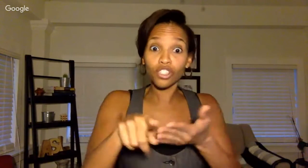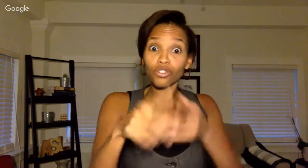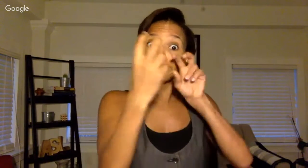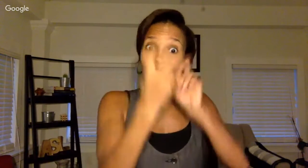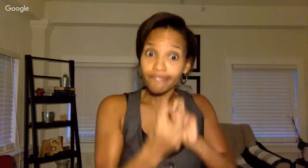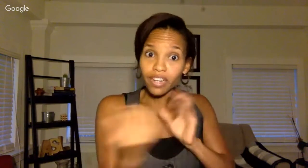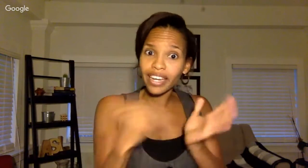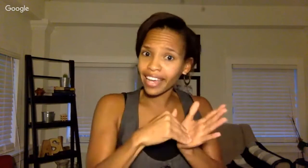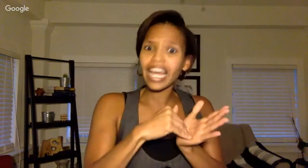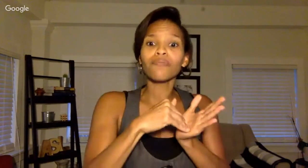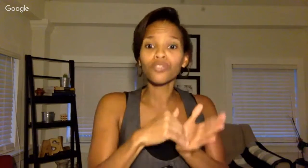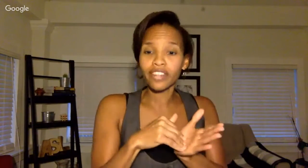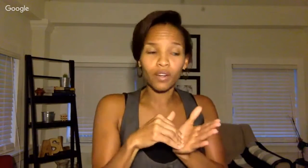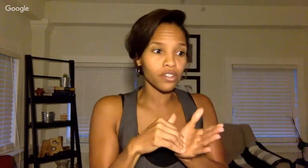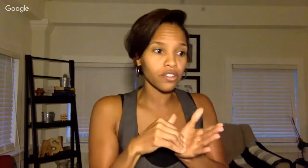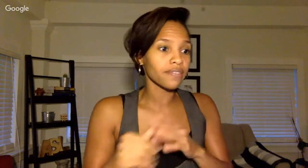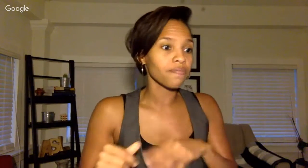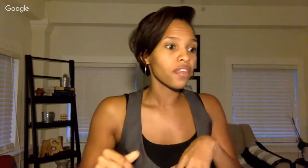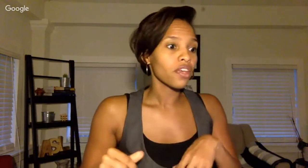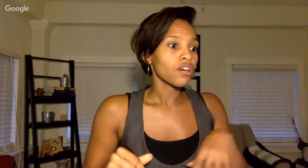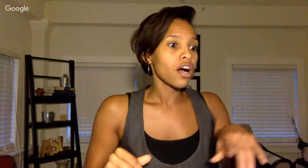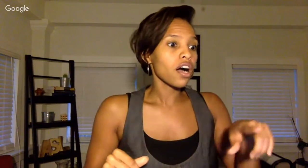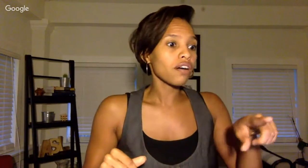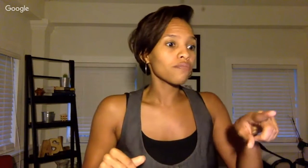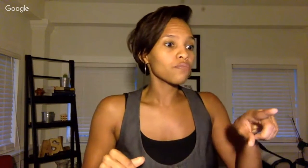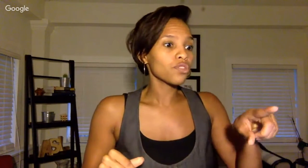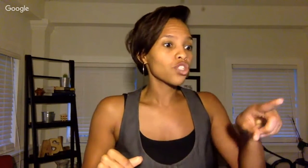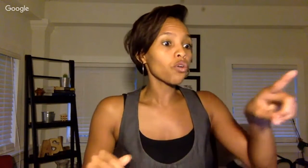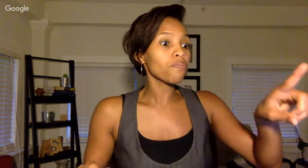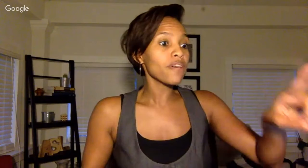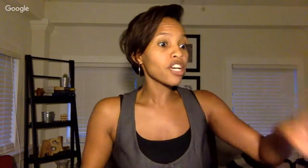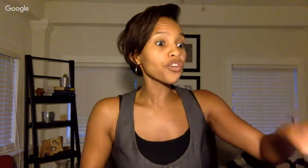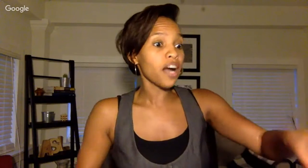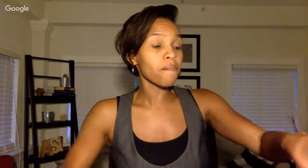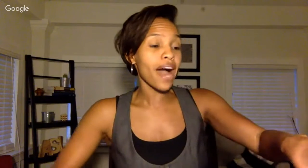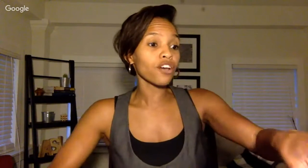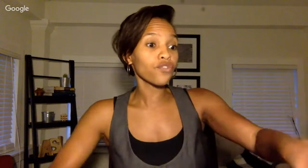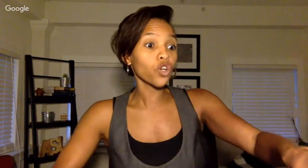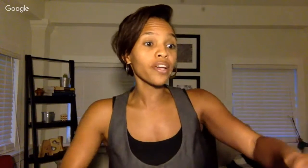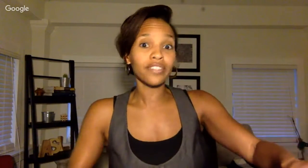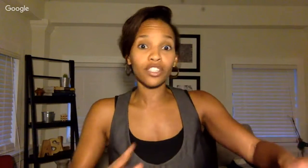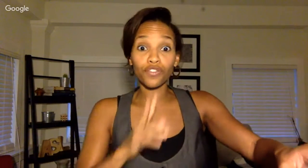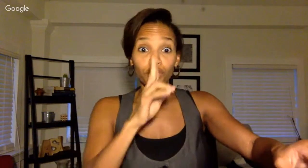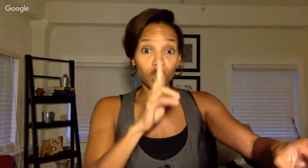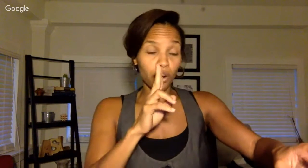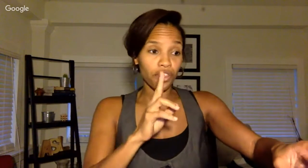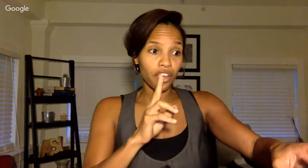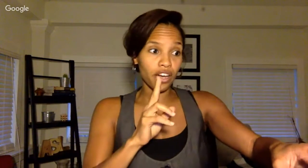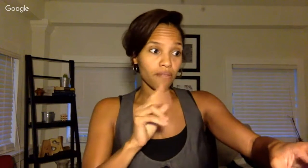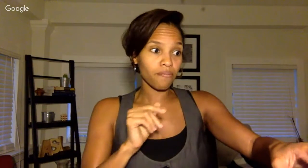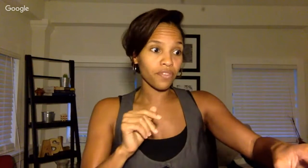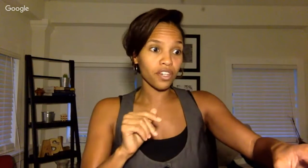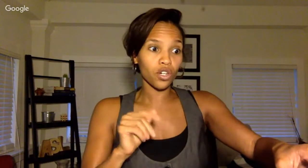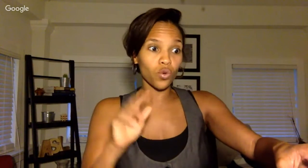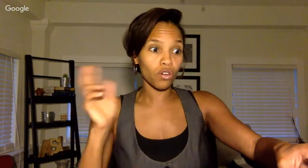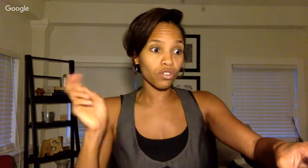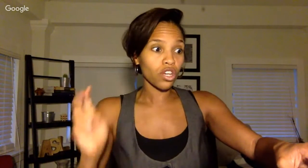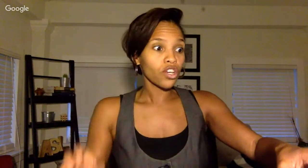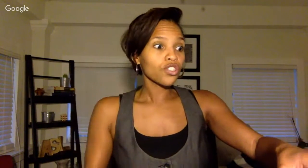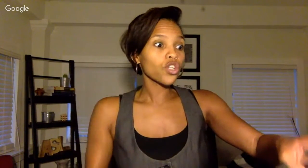you, again, absolutely that works. So make sure you come back in 4 weeks. That's the first part of the quote. So I